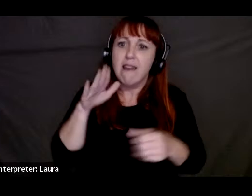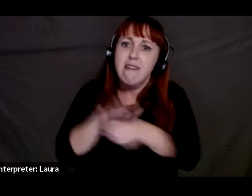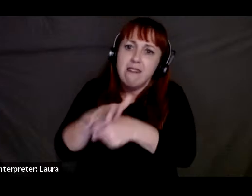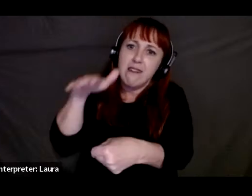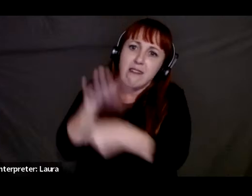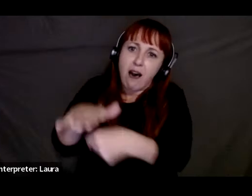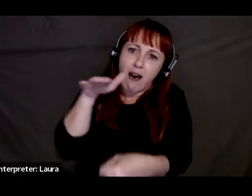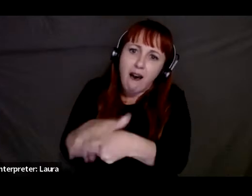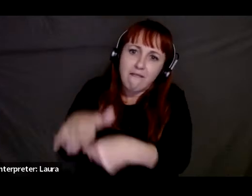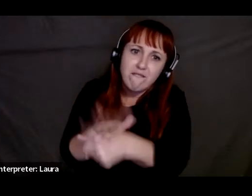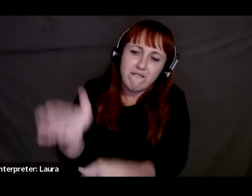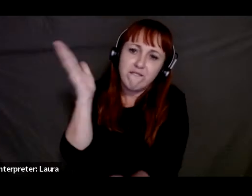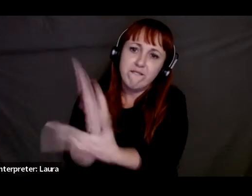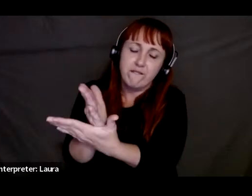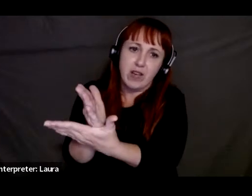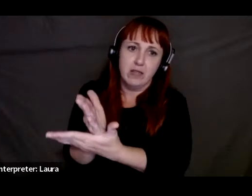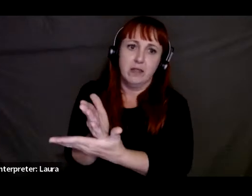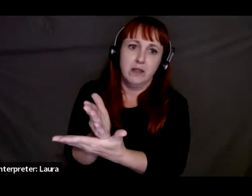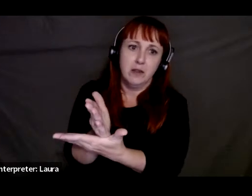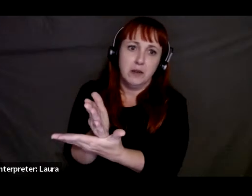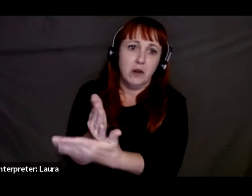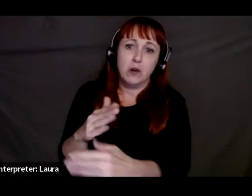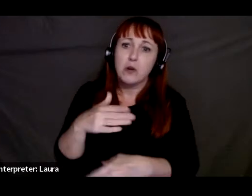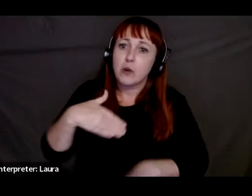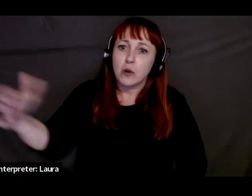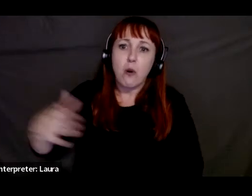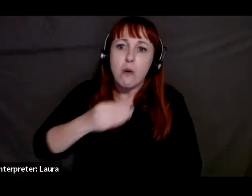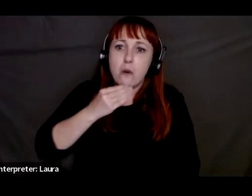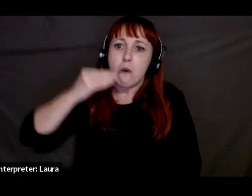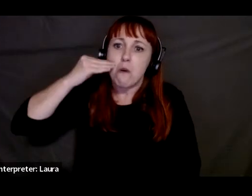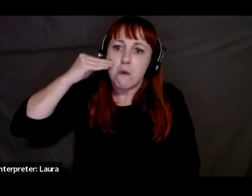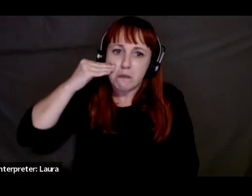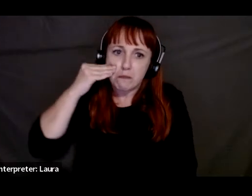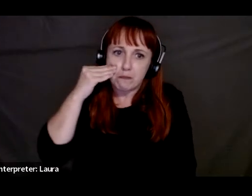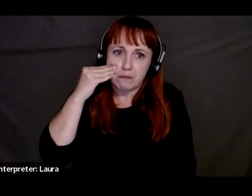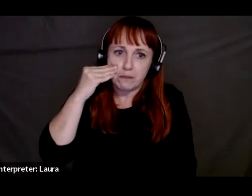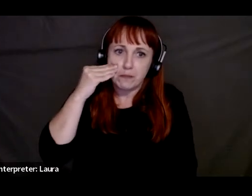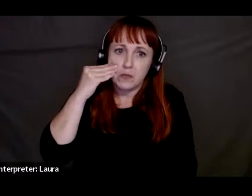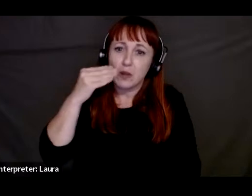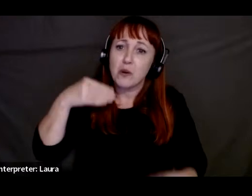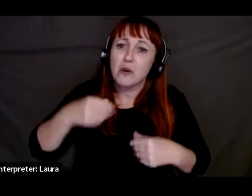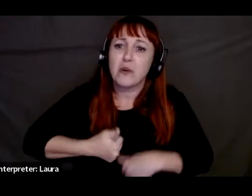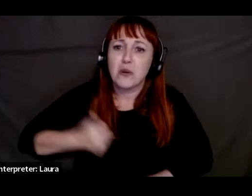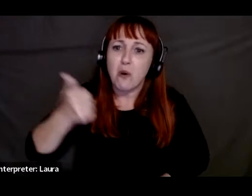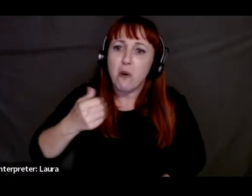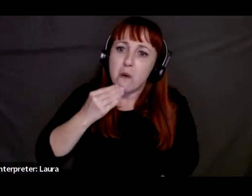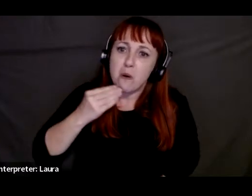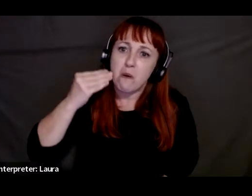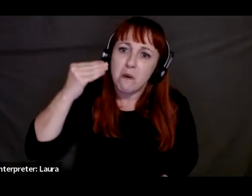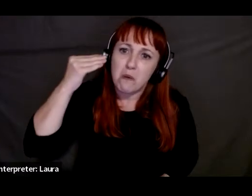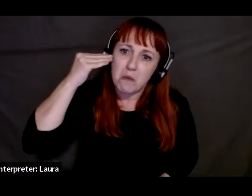Enough is enough. Go home. Go home.